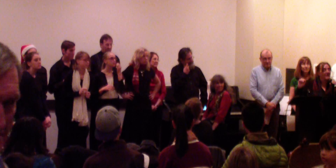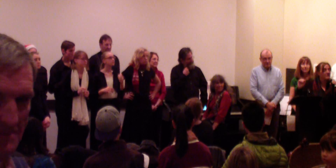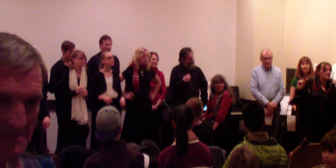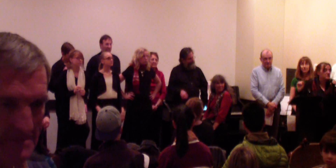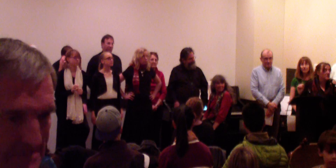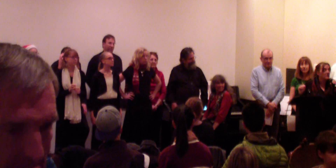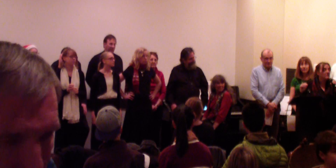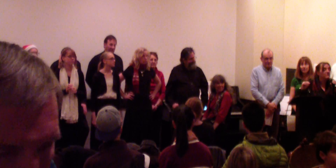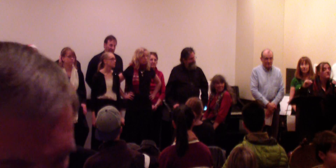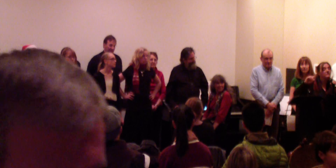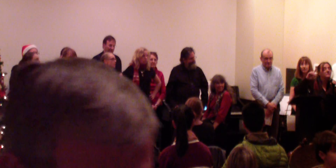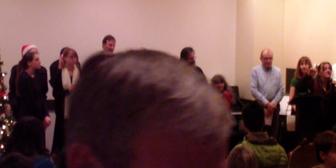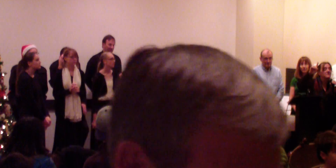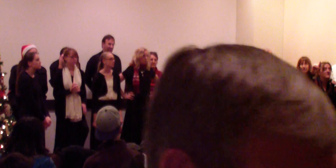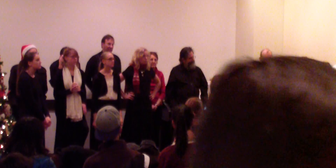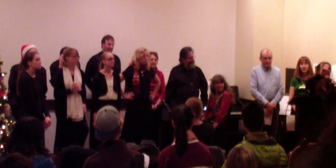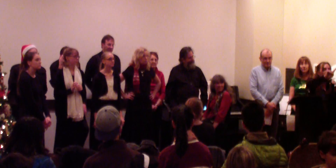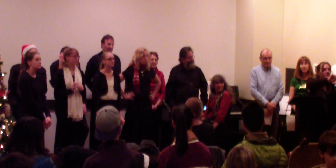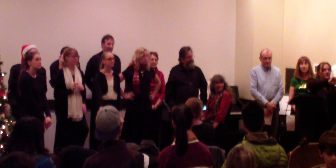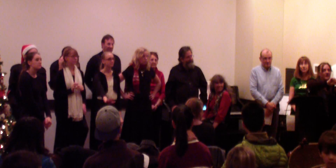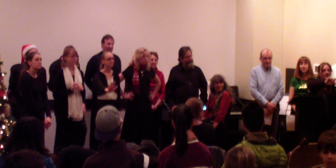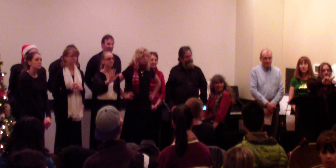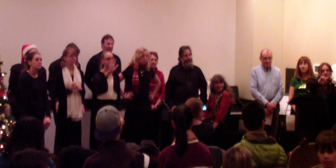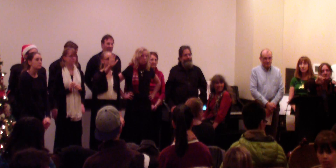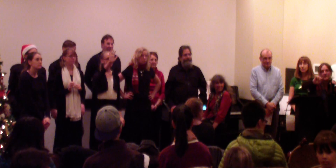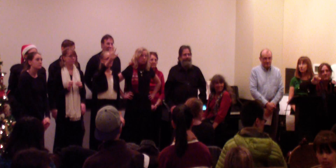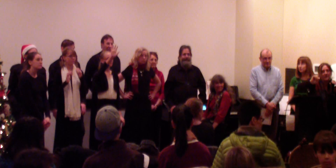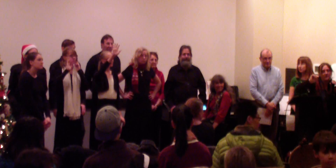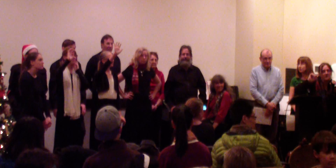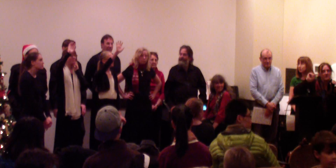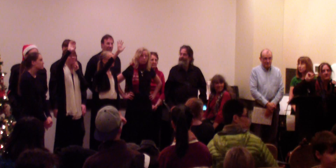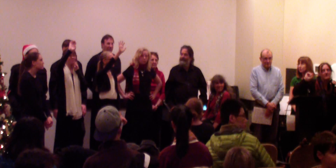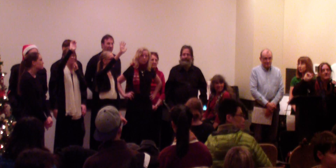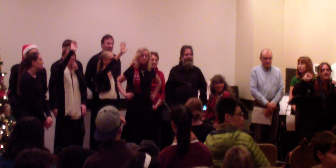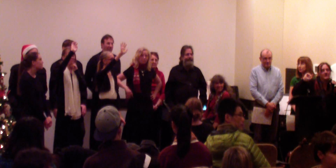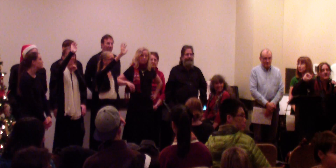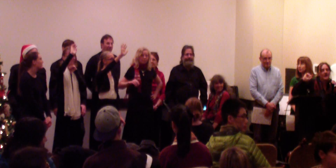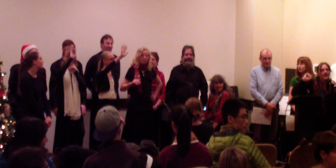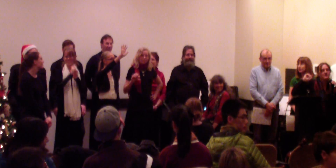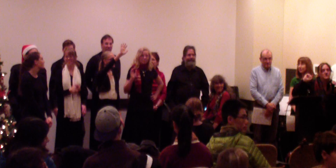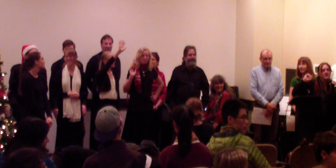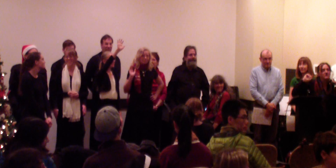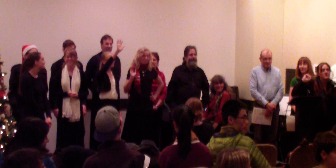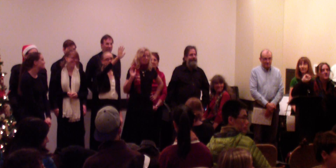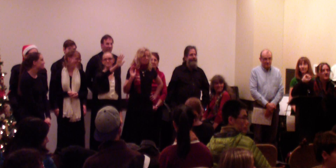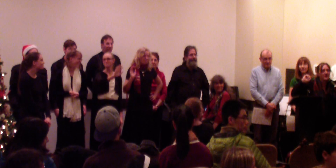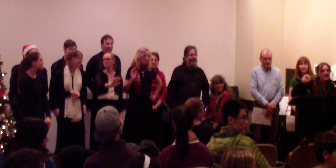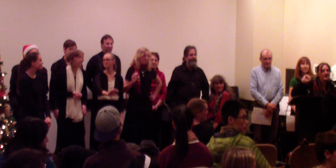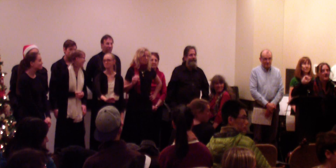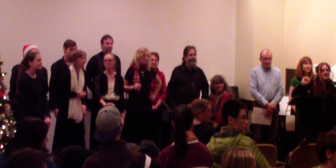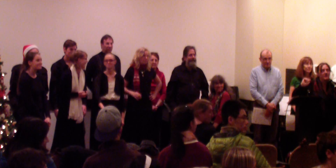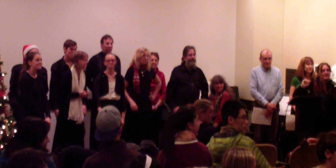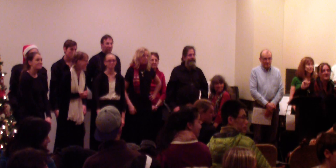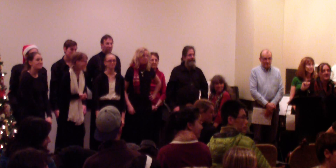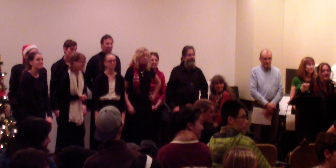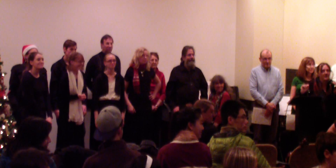that you show, who knows? Any of Girl Scouts or Boy Scouts back there know how you show? Show us, honey, how you clap in sign language.